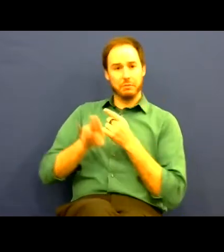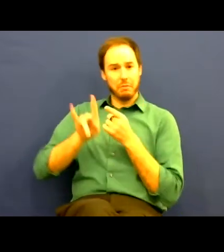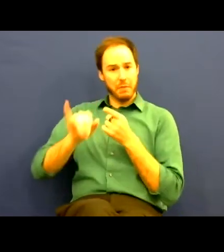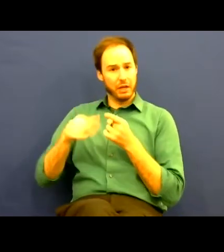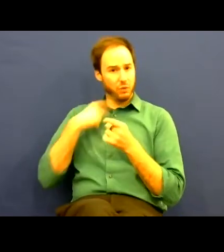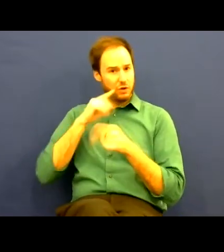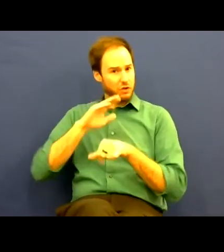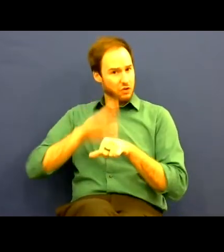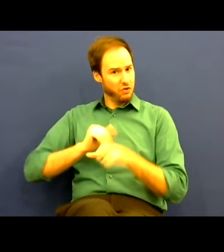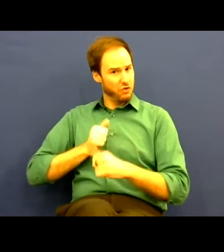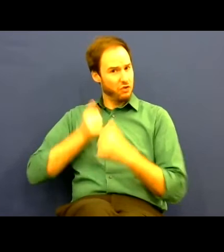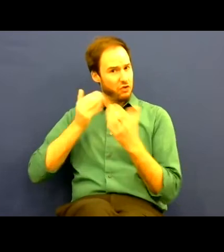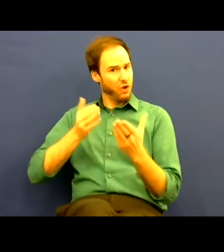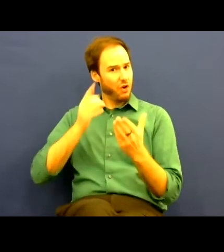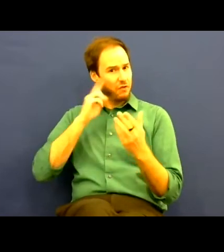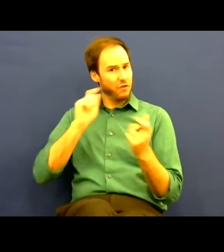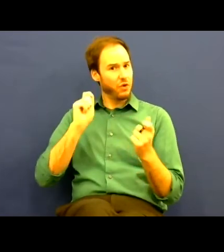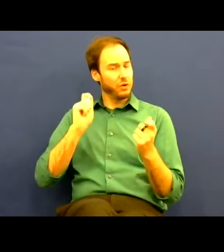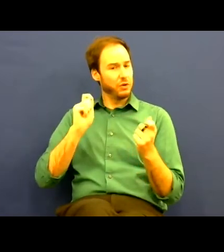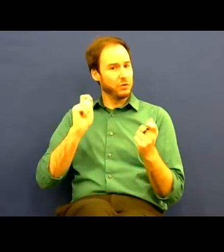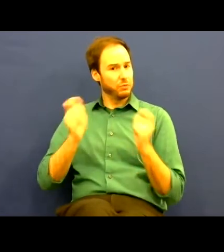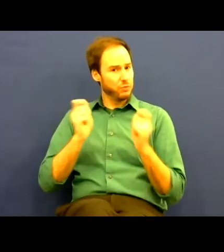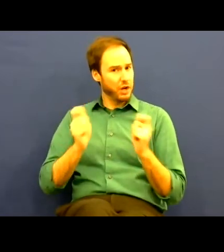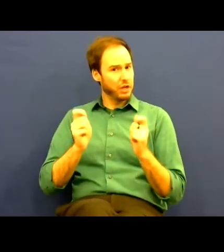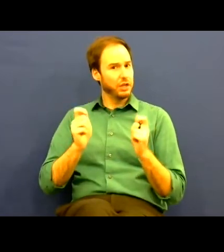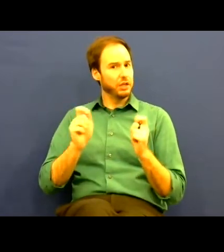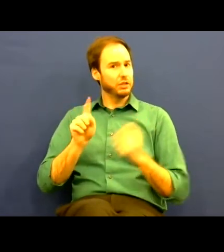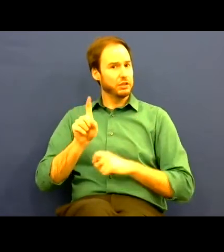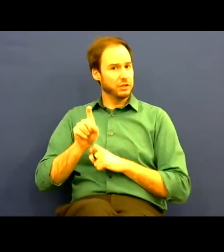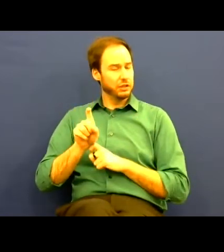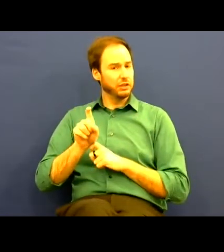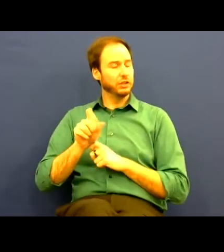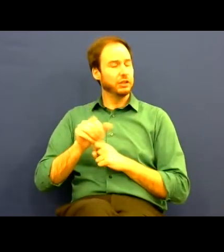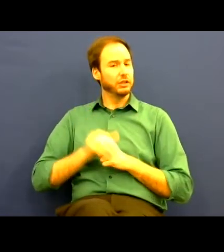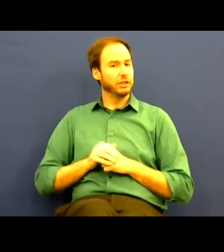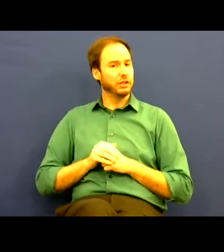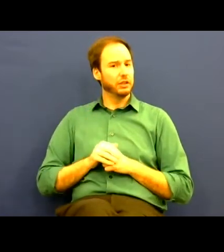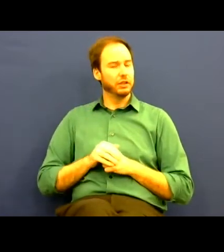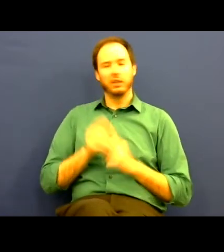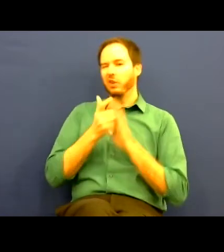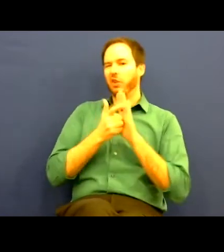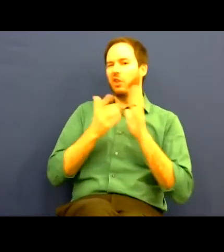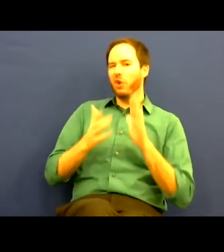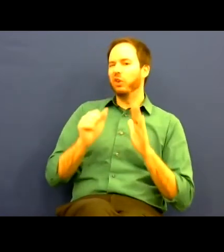call for propose to make that change to the draft or?